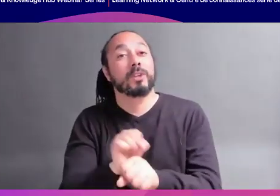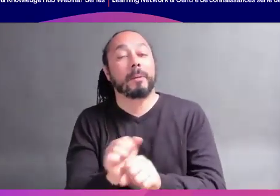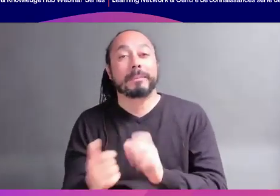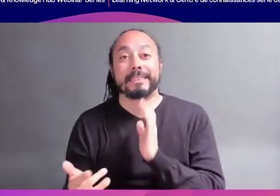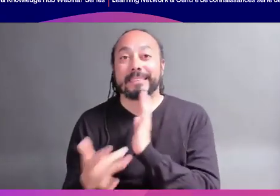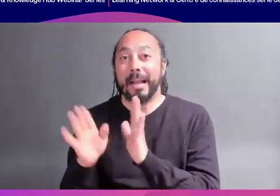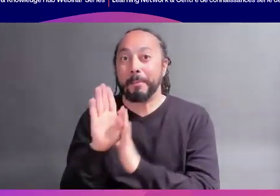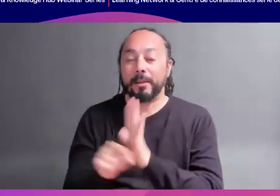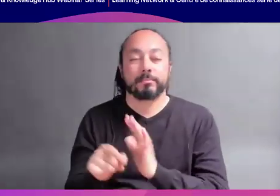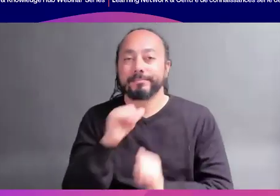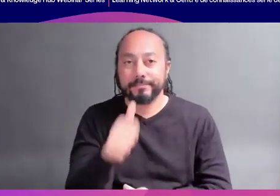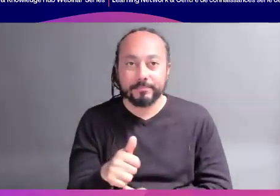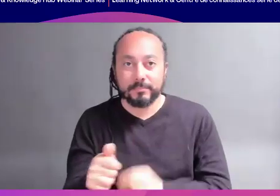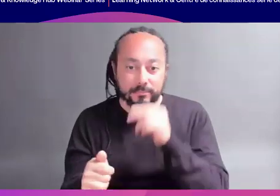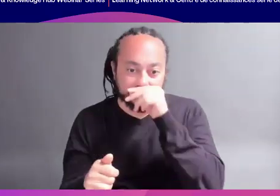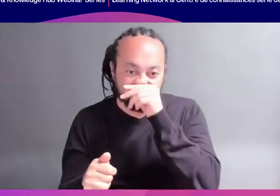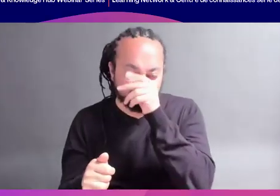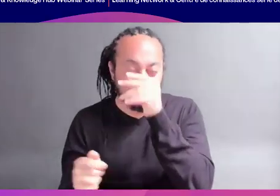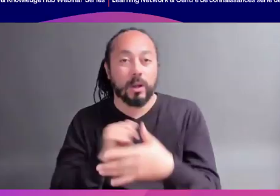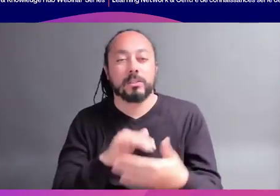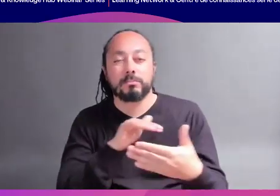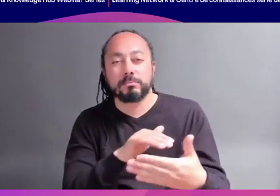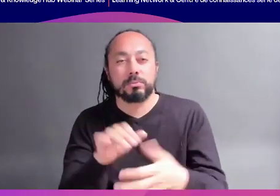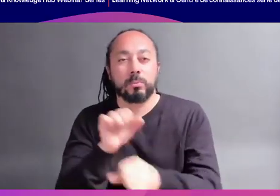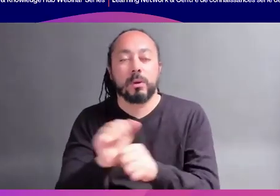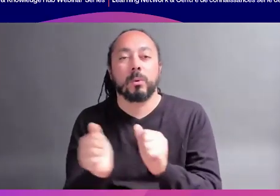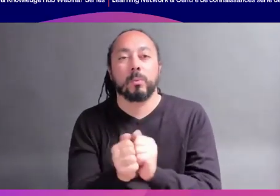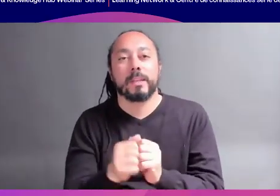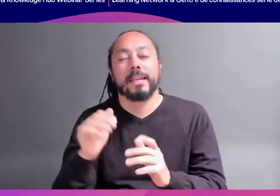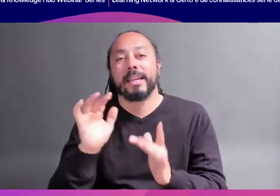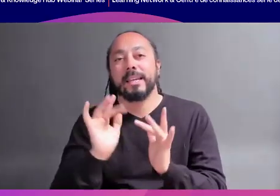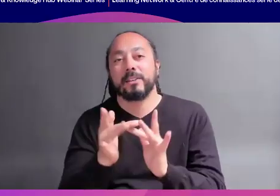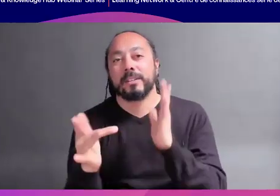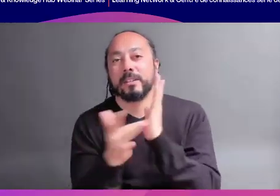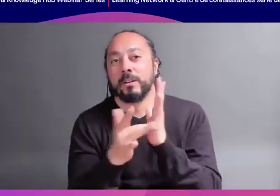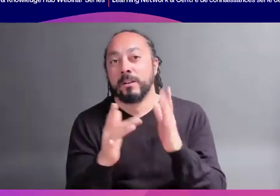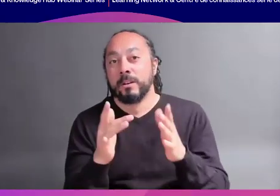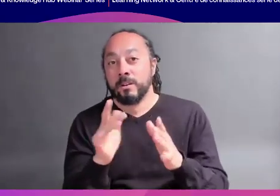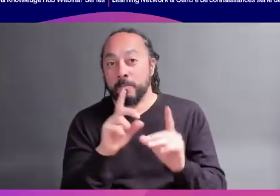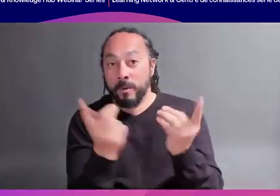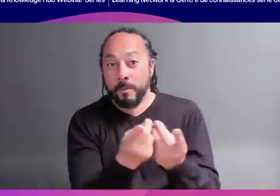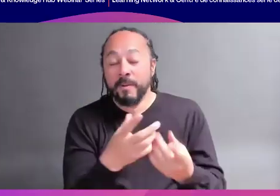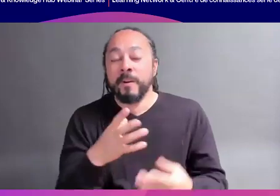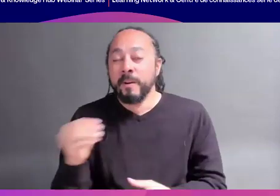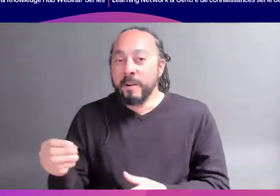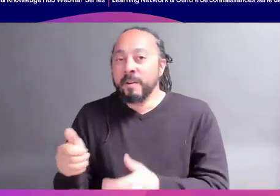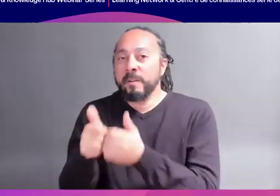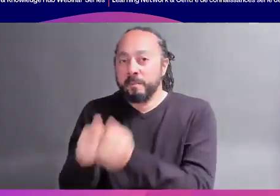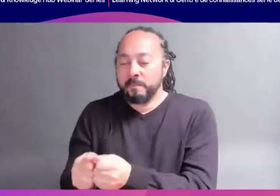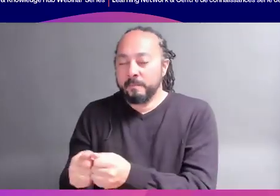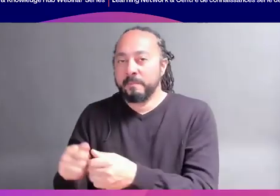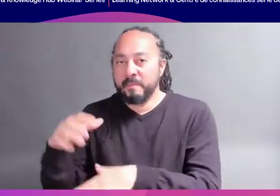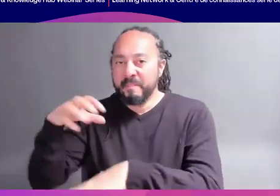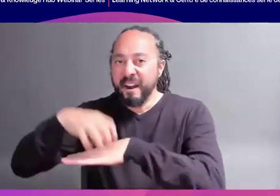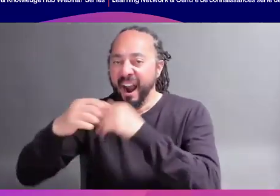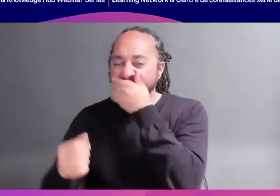work very closely with U Calgary's IT department, as well as the texting platform, to ensure that the